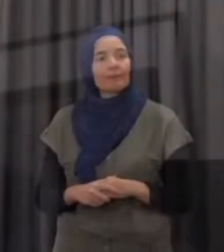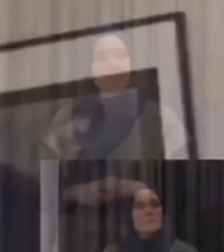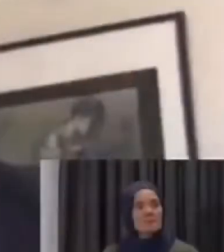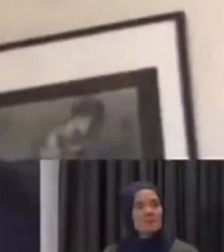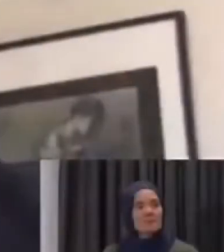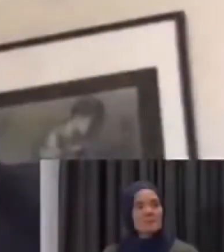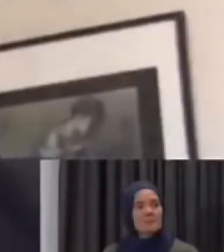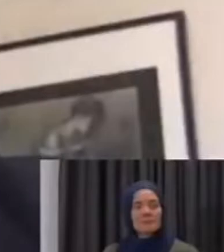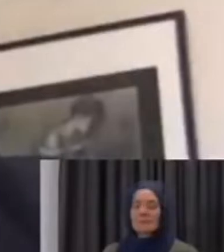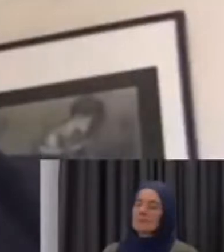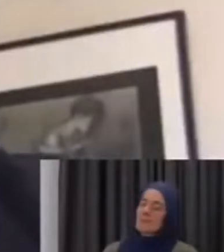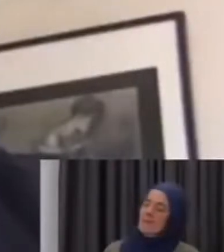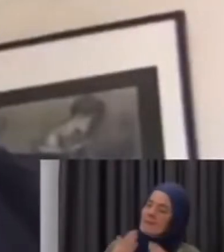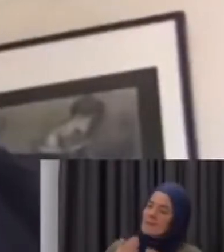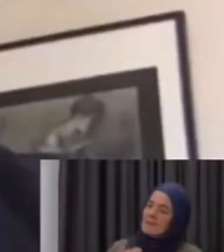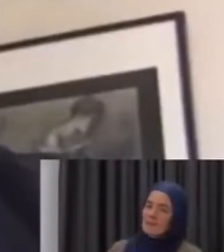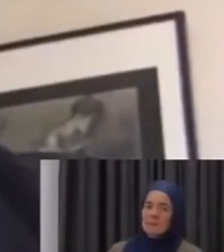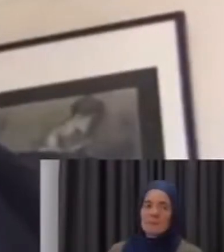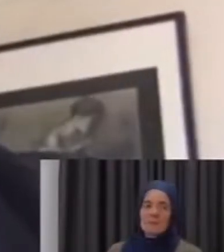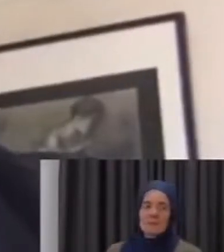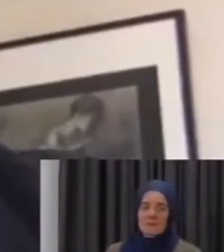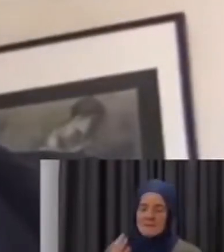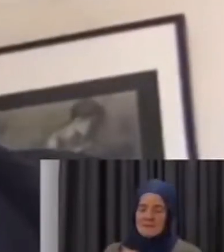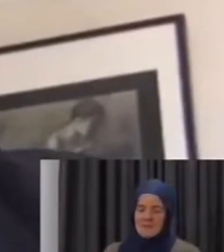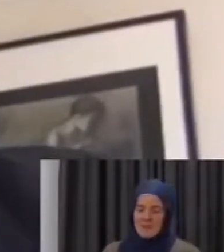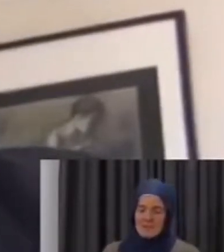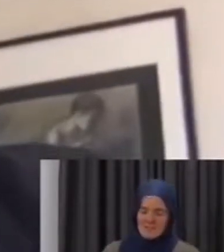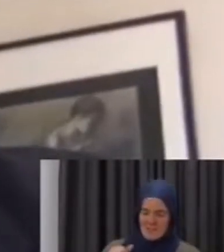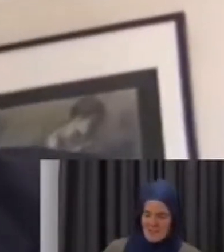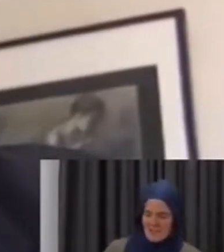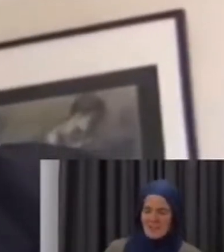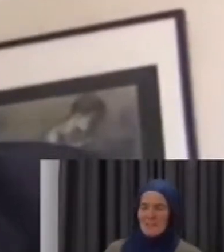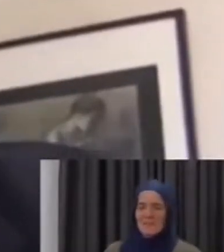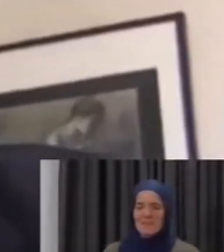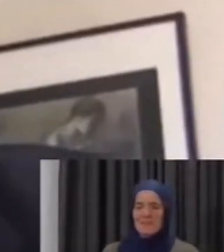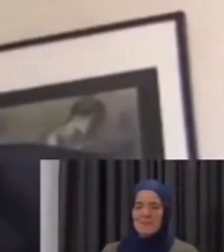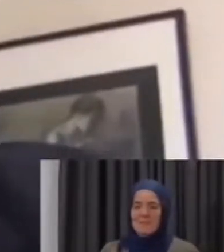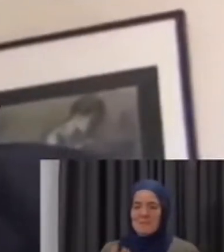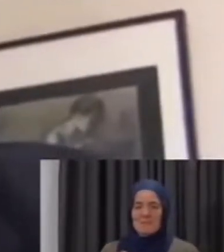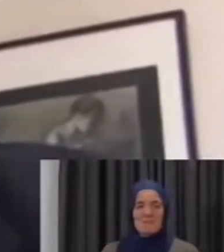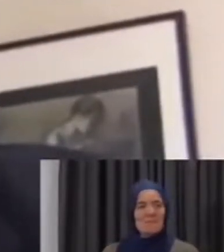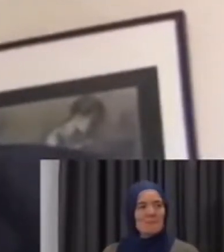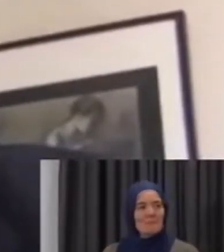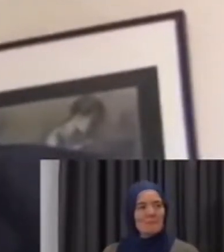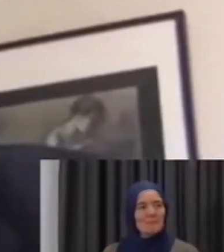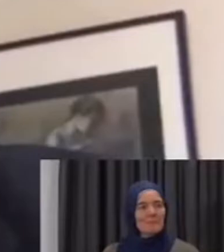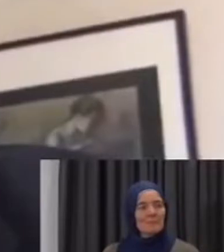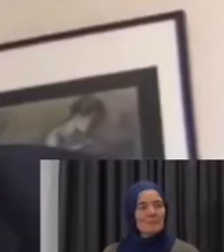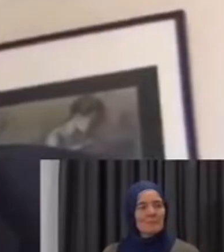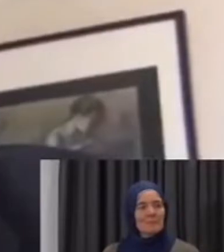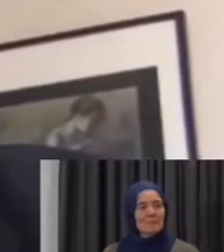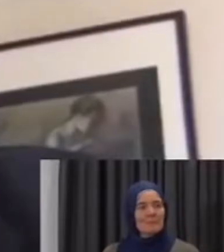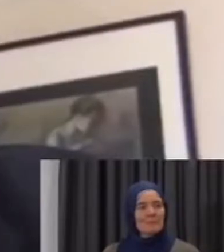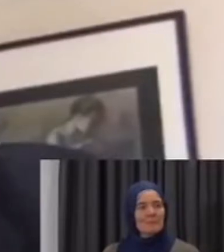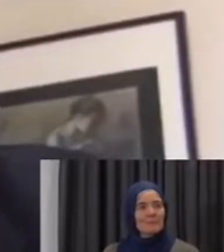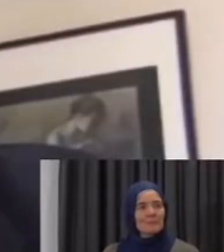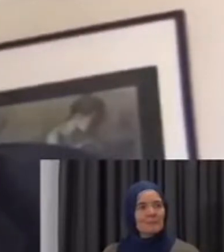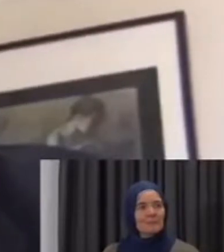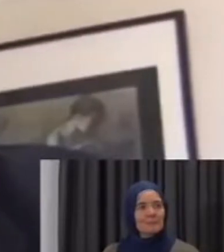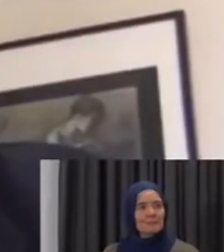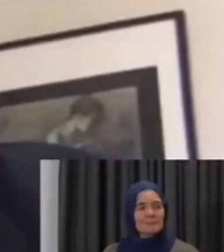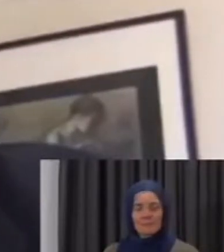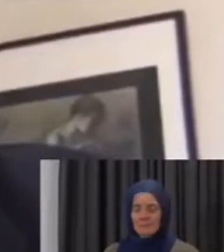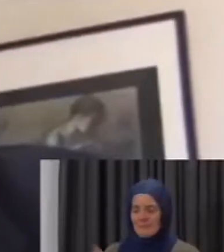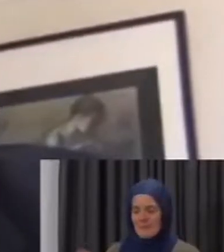Thank you, Dr. Goodall. I'm just finding the mute button there. This test that's been announced today is reported to be